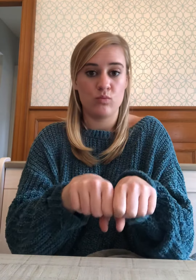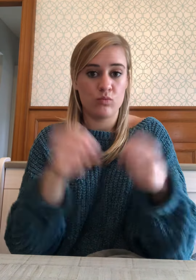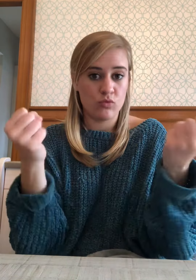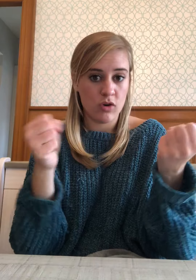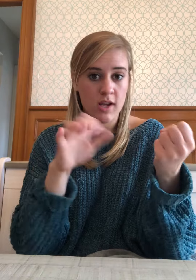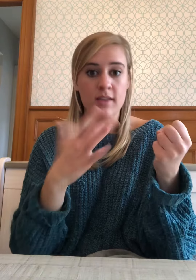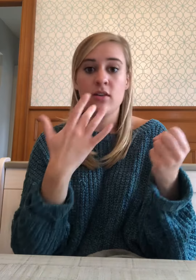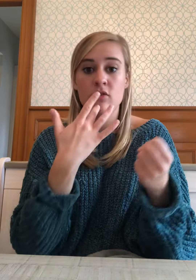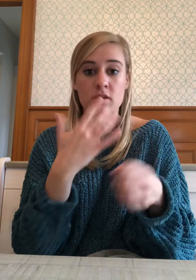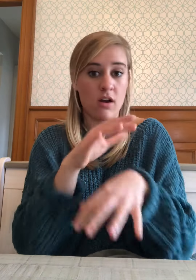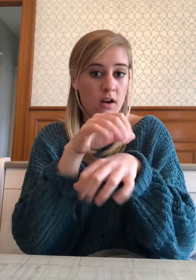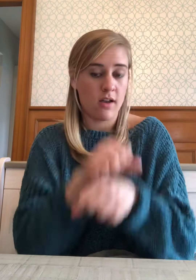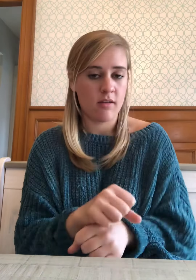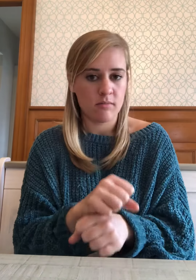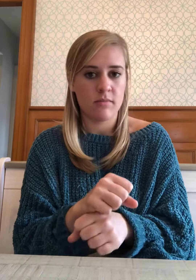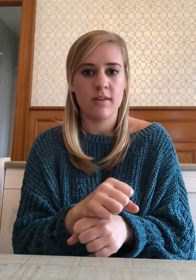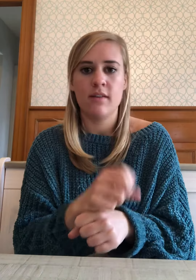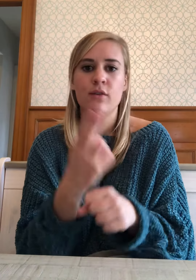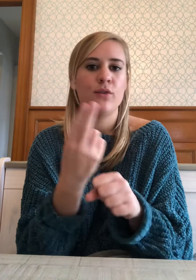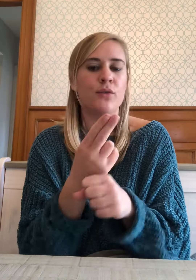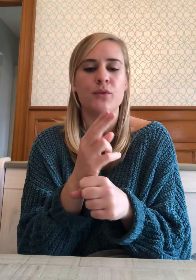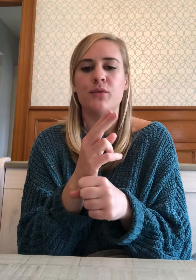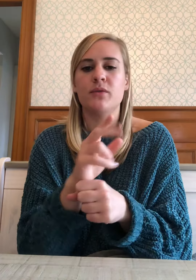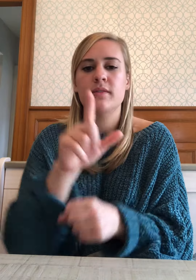habit. Put a lifesaver on the tip of the tongue,